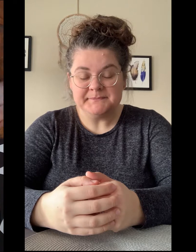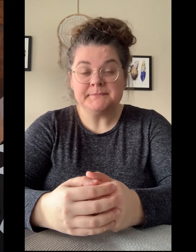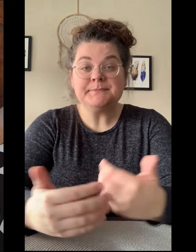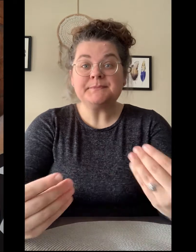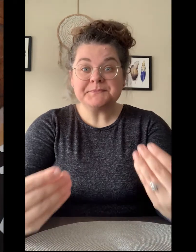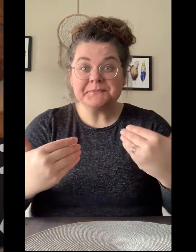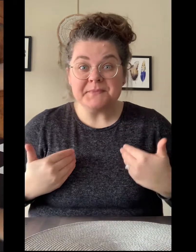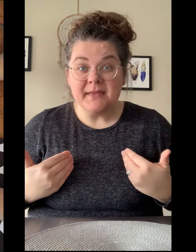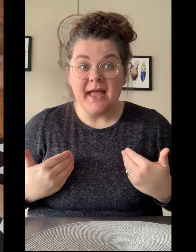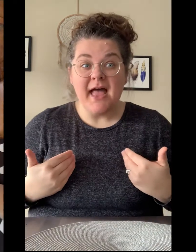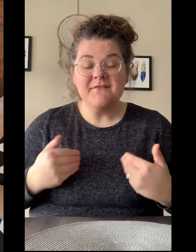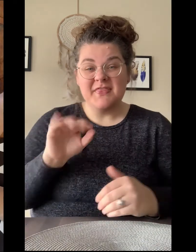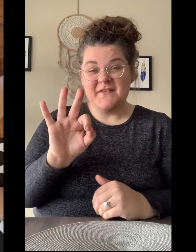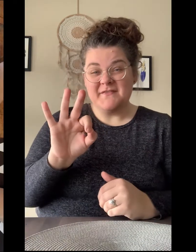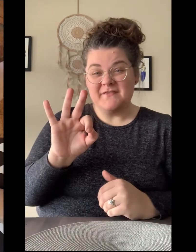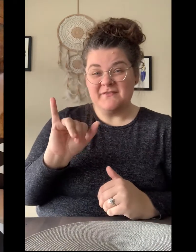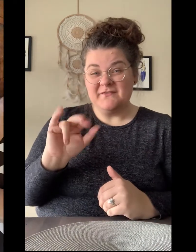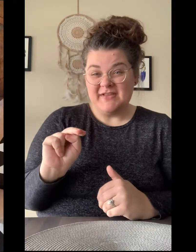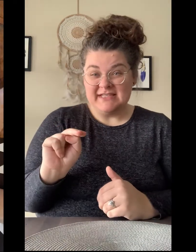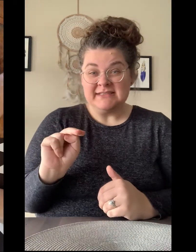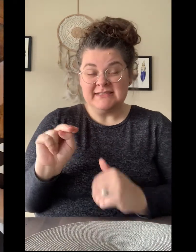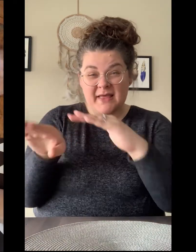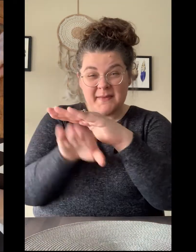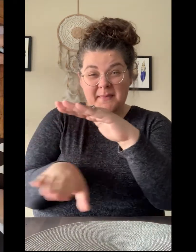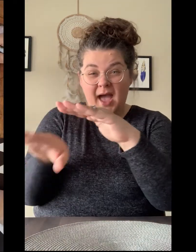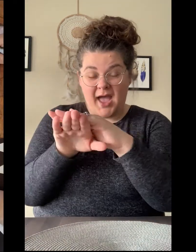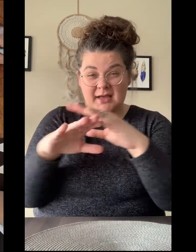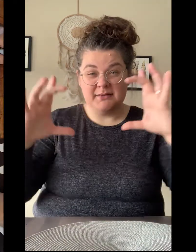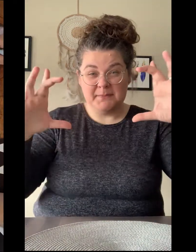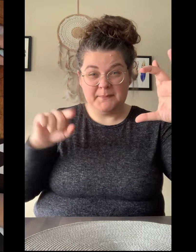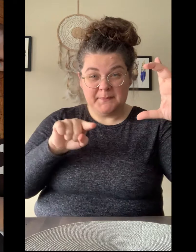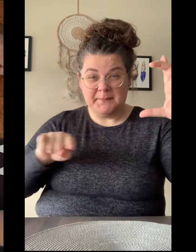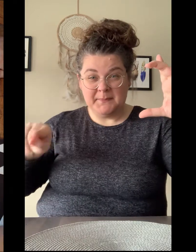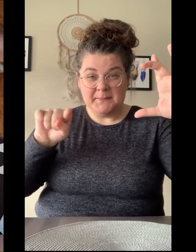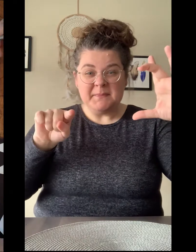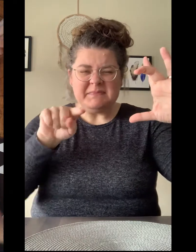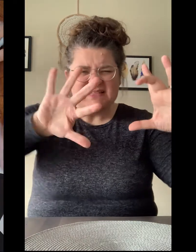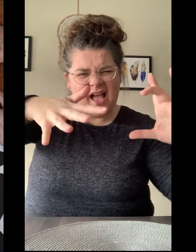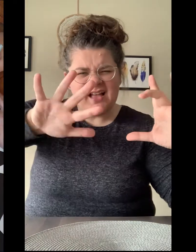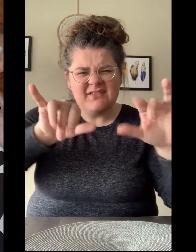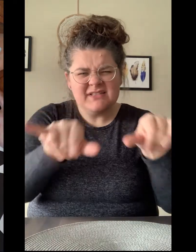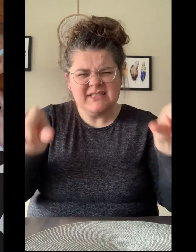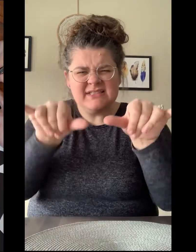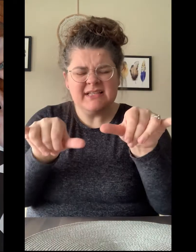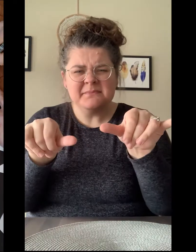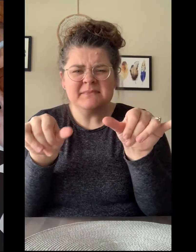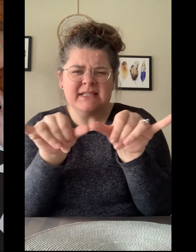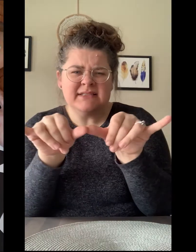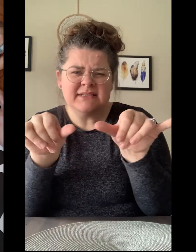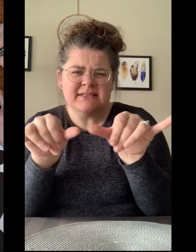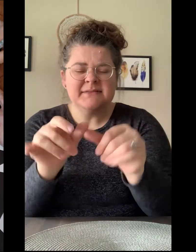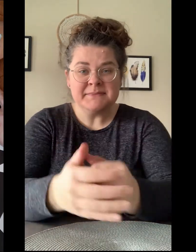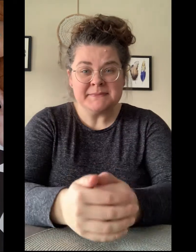We have all these fins on the bottom part, roughly the same size. So we'll put a